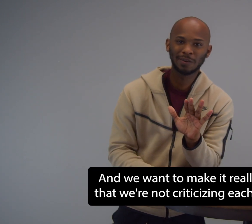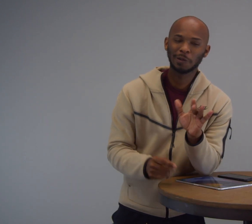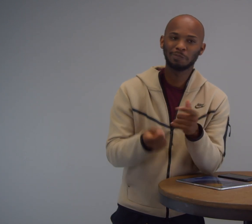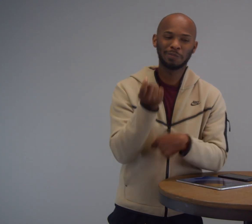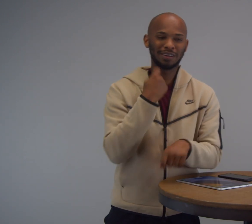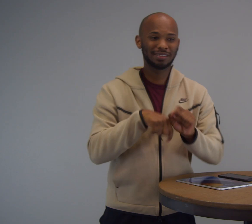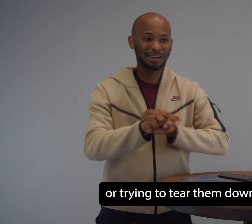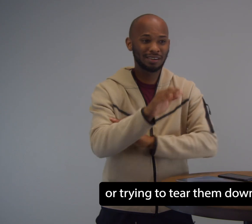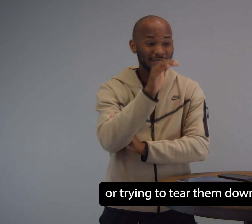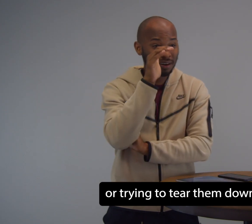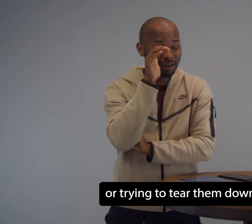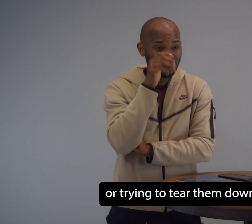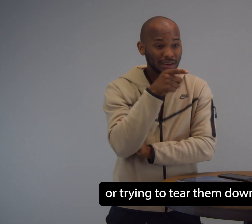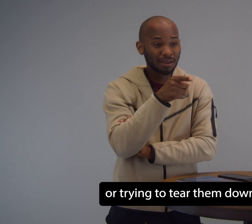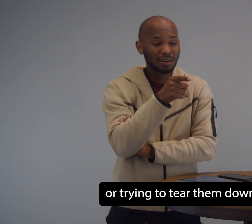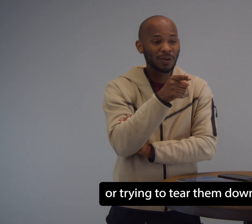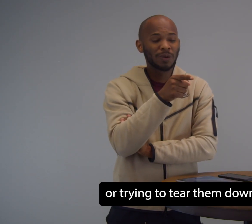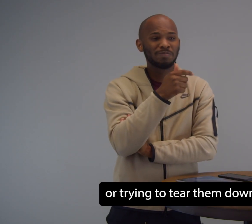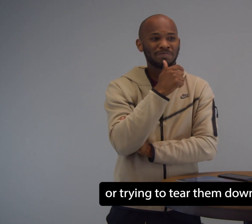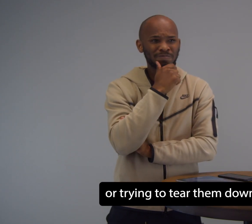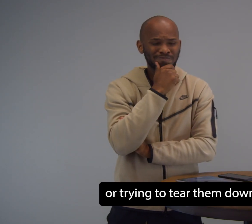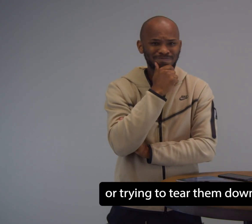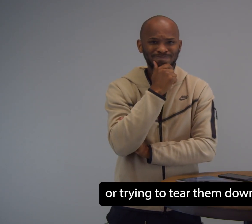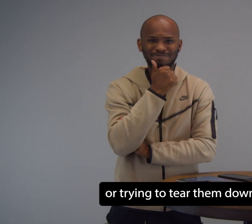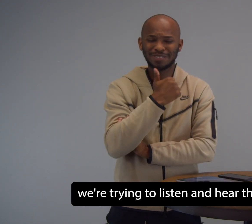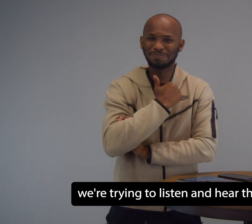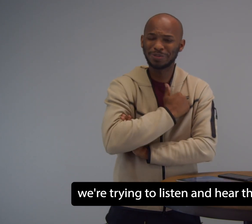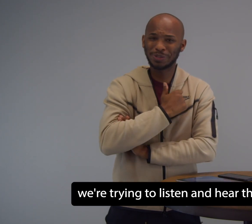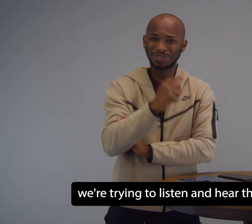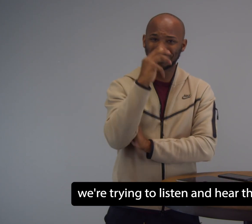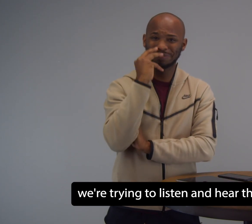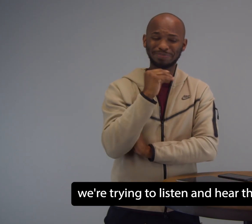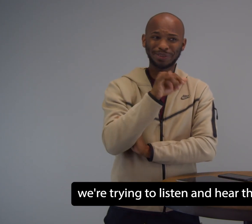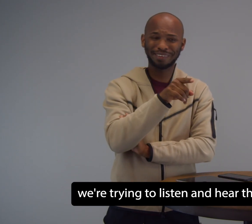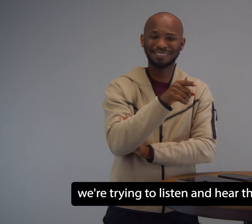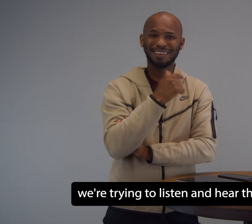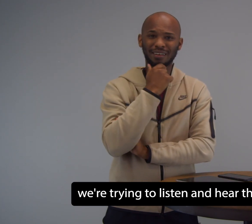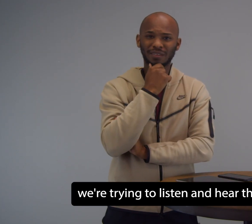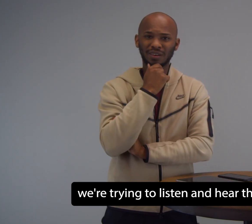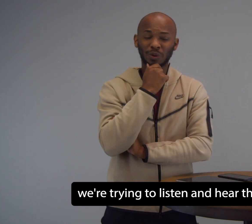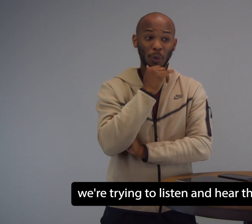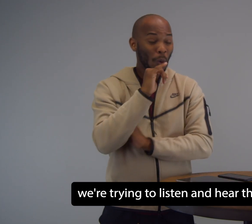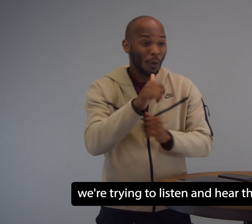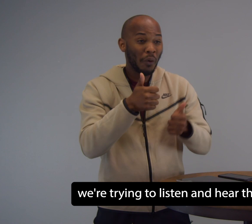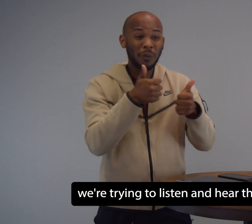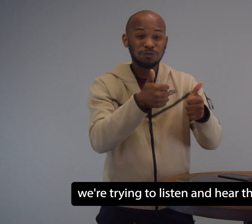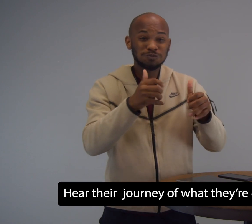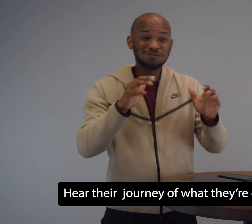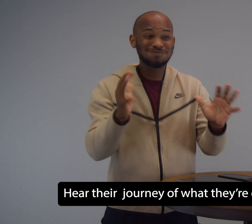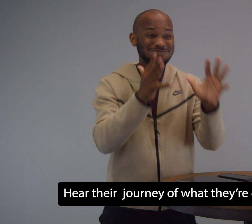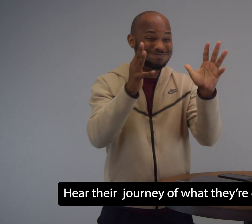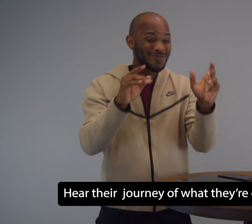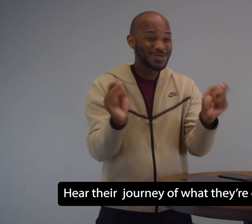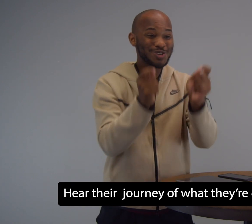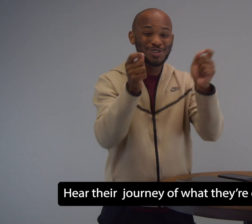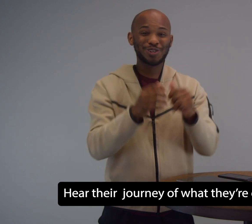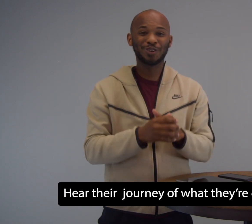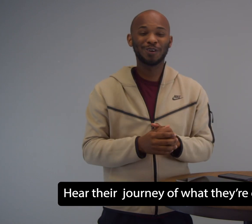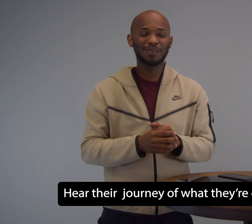or trying to tear them down, but we're trying to listen and hear their stories, hear their journey of what they're